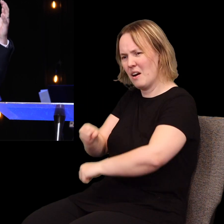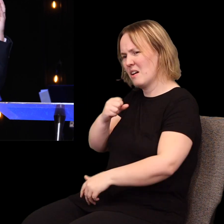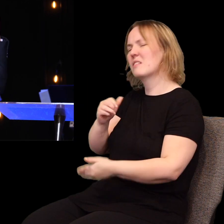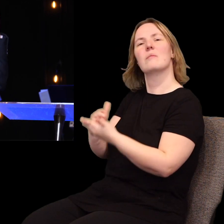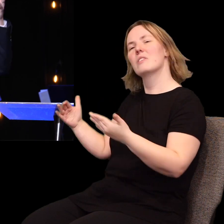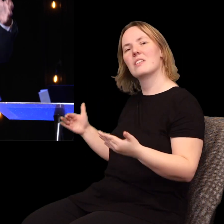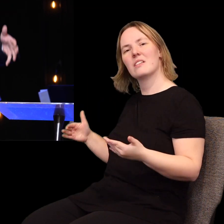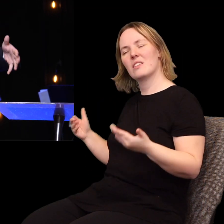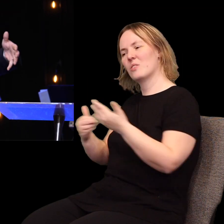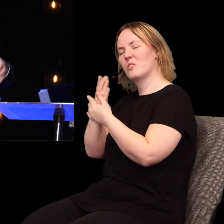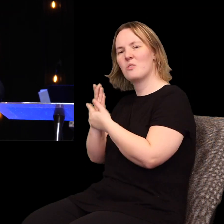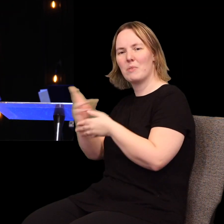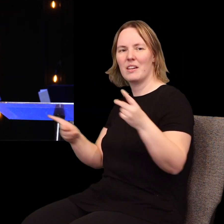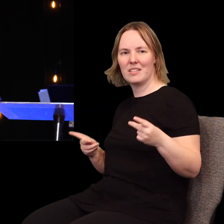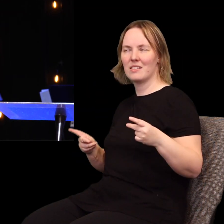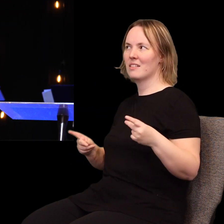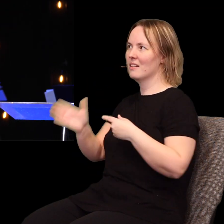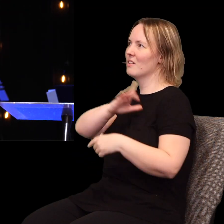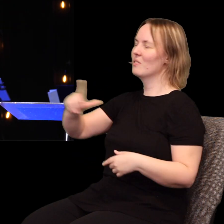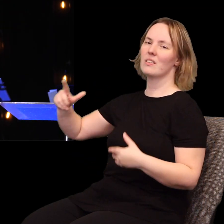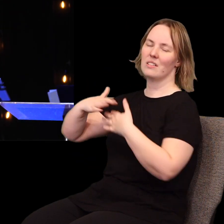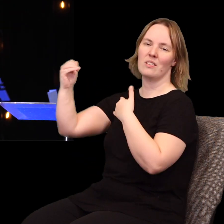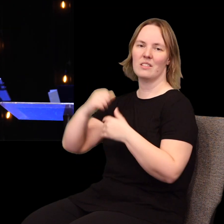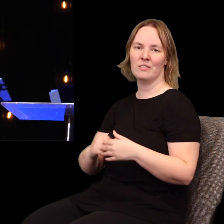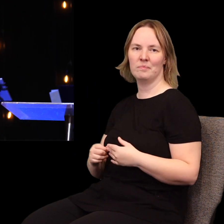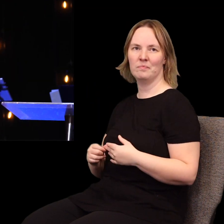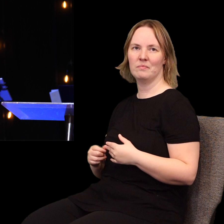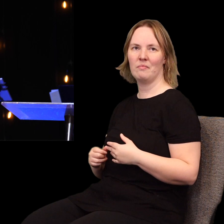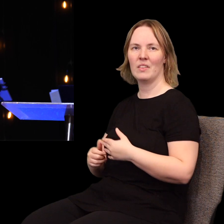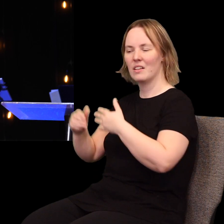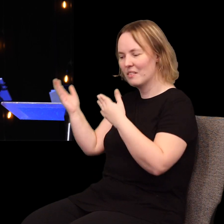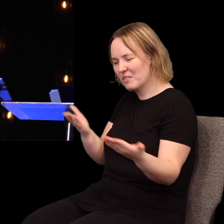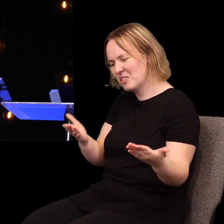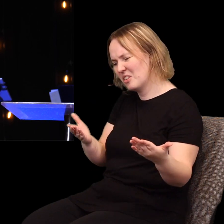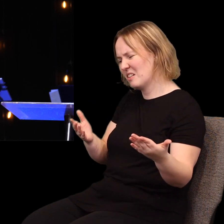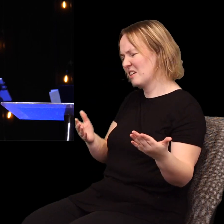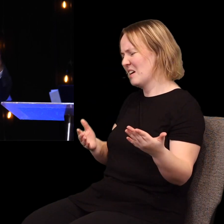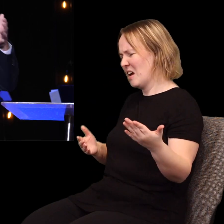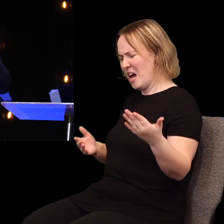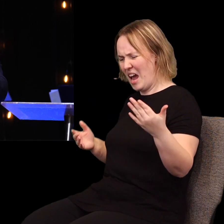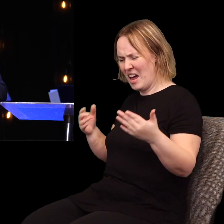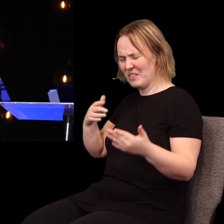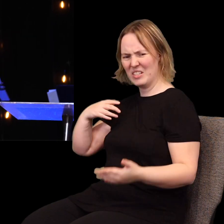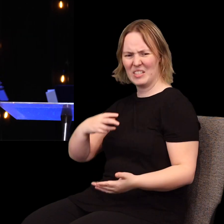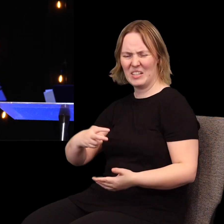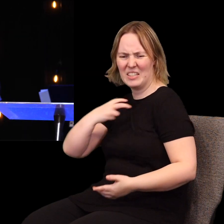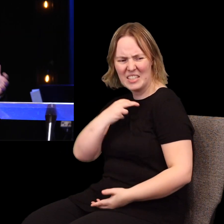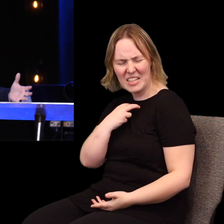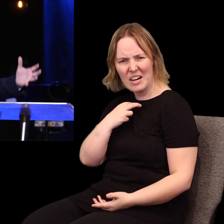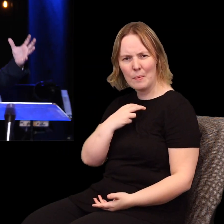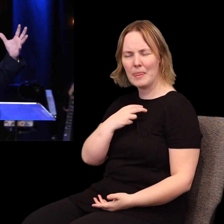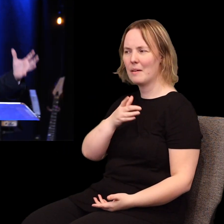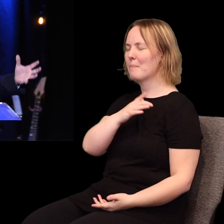things, that, you know, those new areas the Lord has been calling us to, where it seems like you just kind of get there and go back, or you get there and you hit your head against the wall and